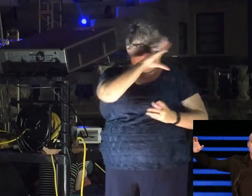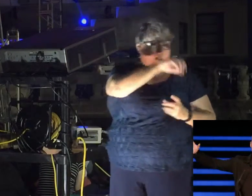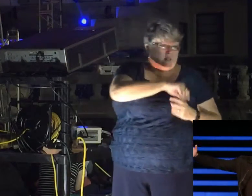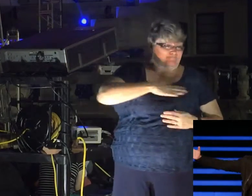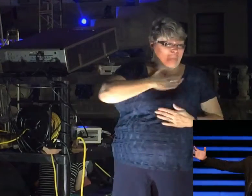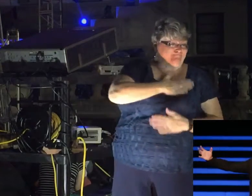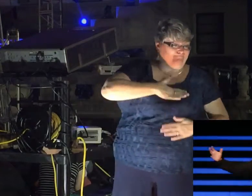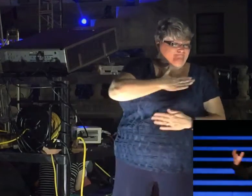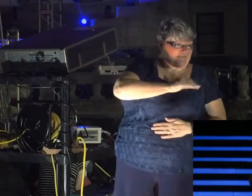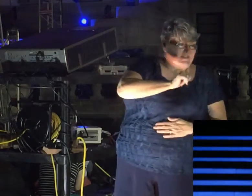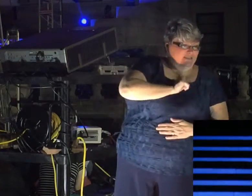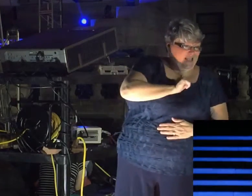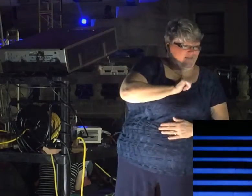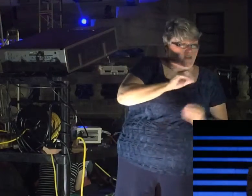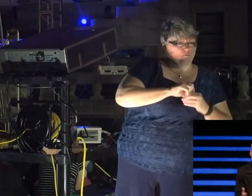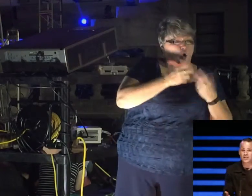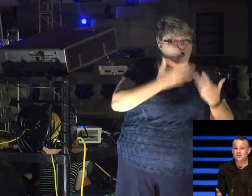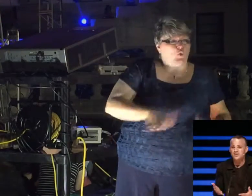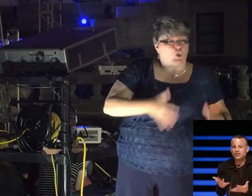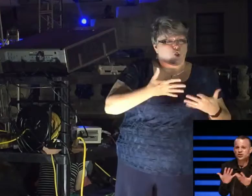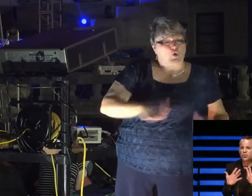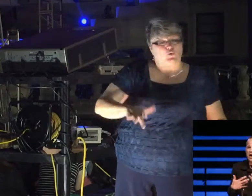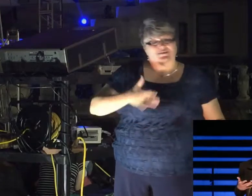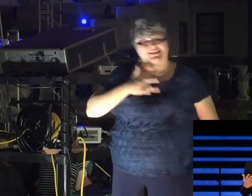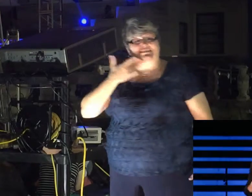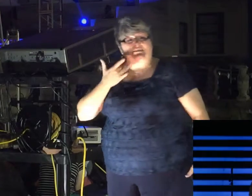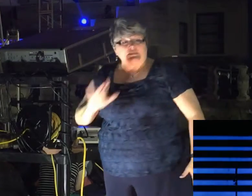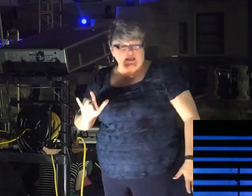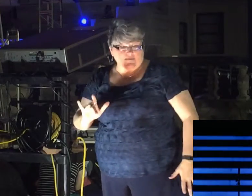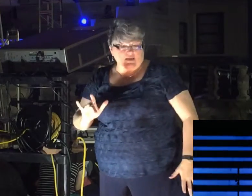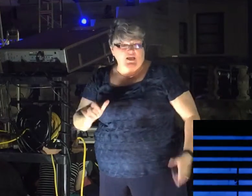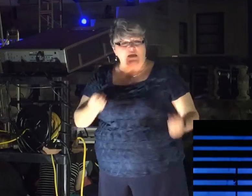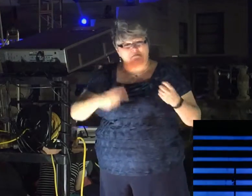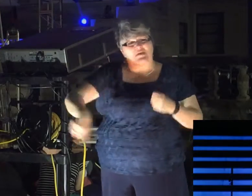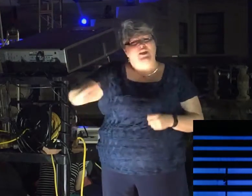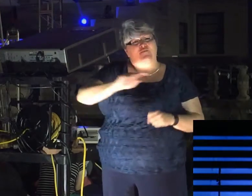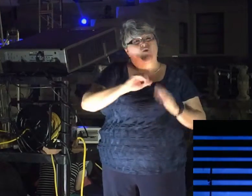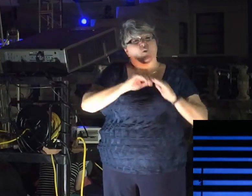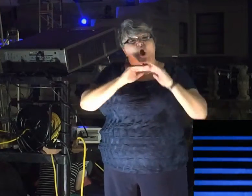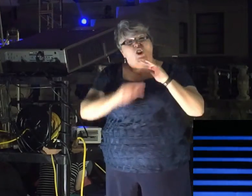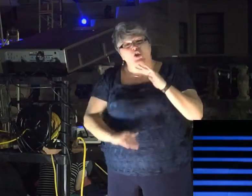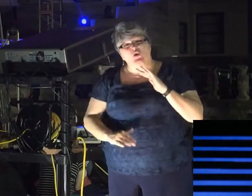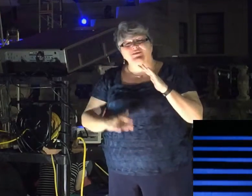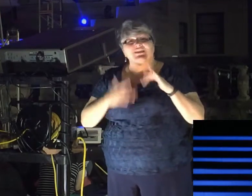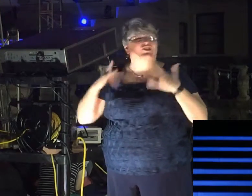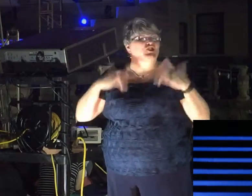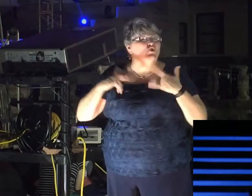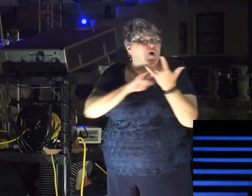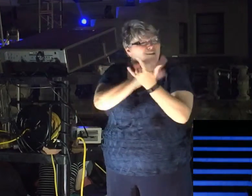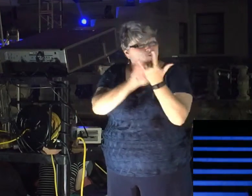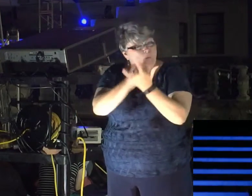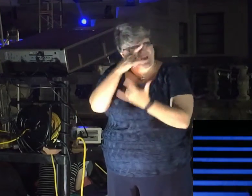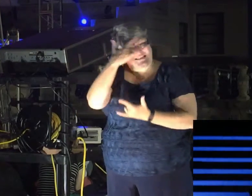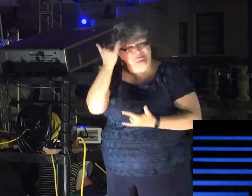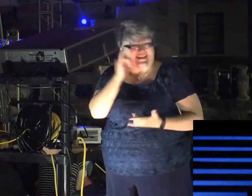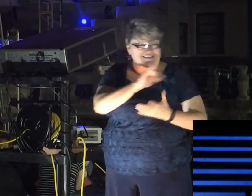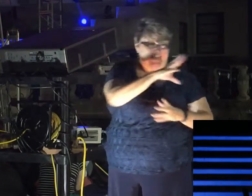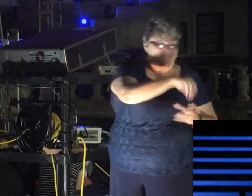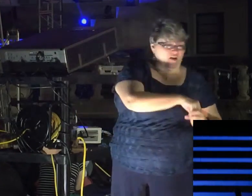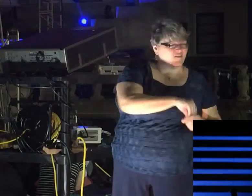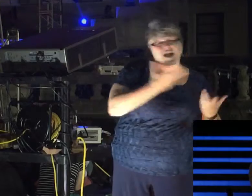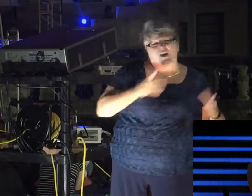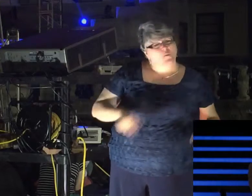you indulge in sensuality, the more you lose a sensitivity. And many of you are losing the joy of romance because